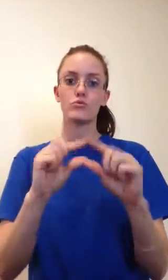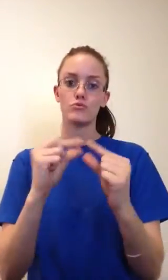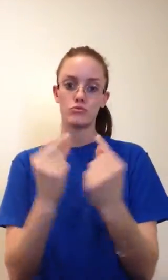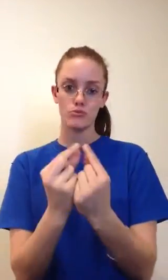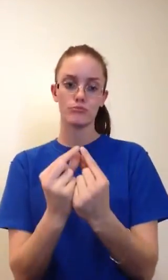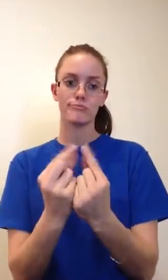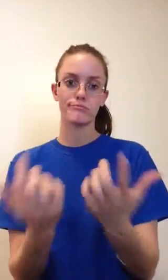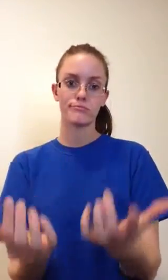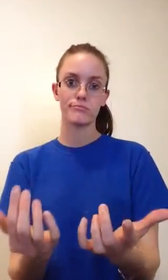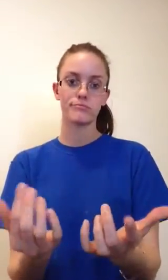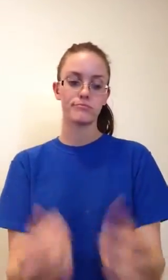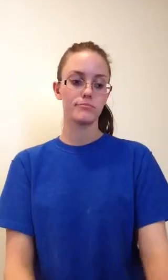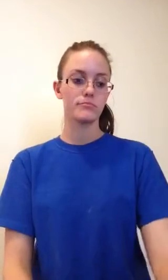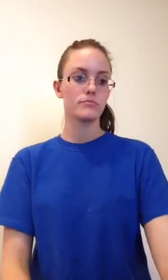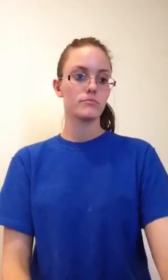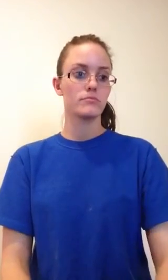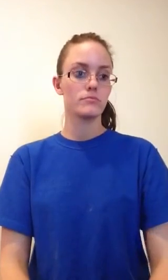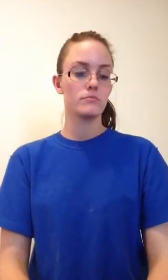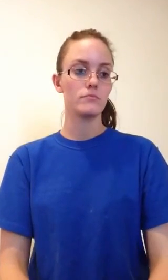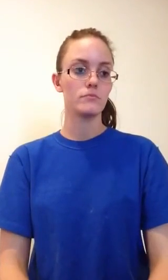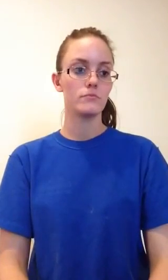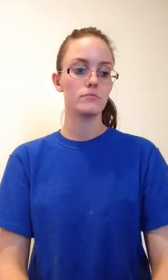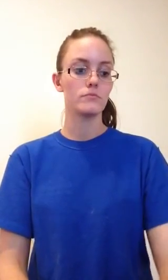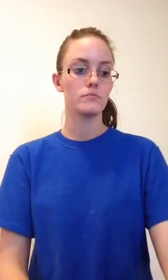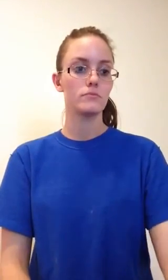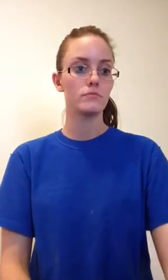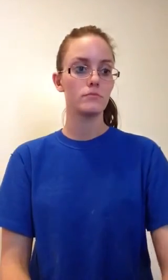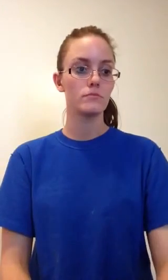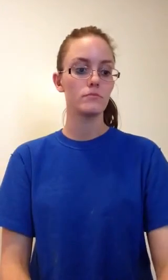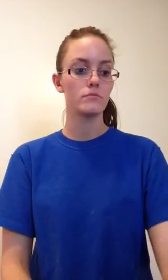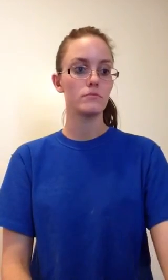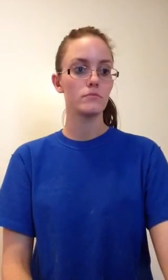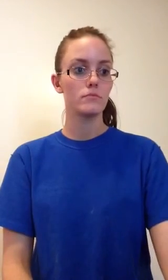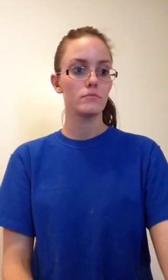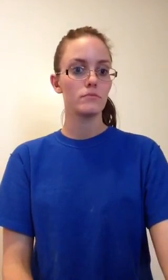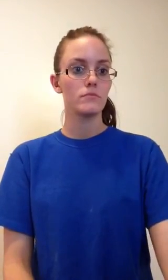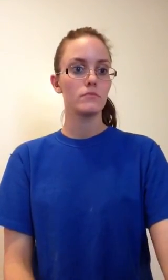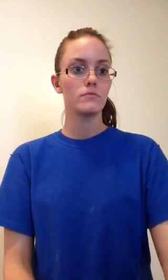it's less likely for them to browse somewhere they shouldn't be going.